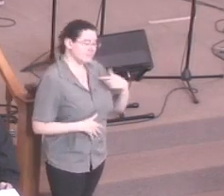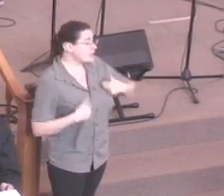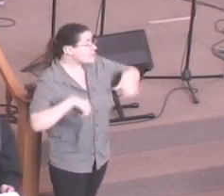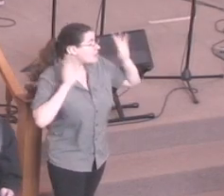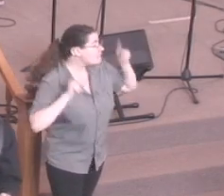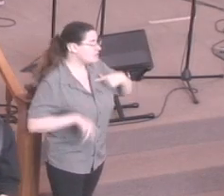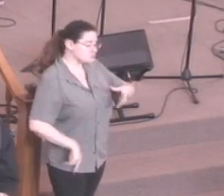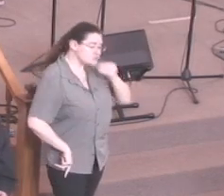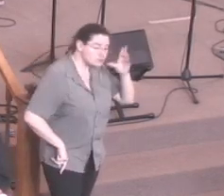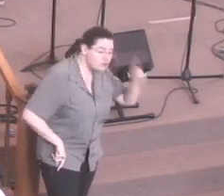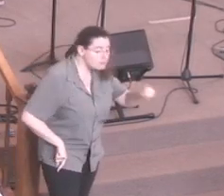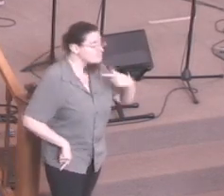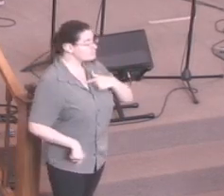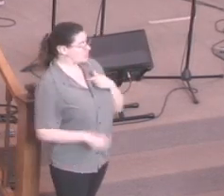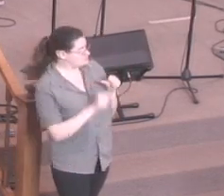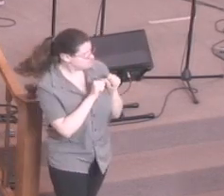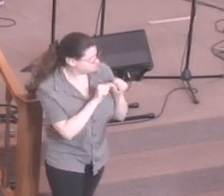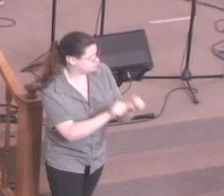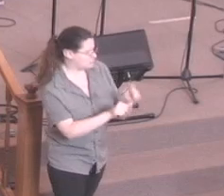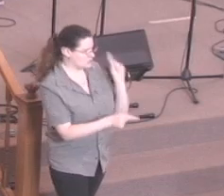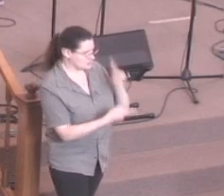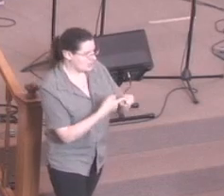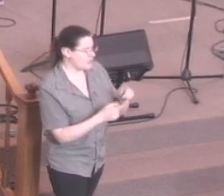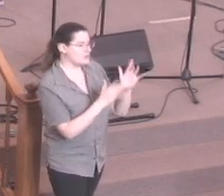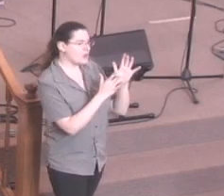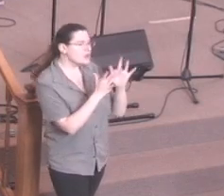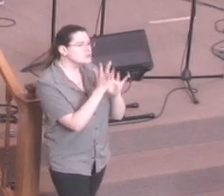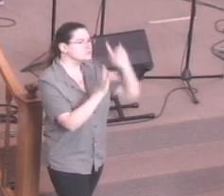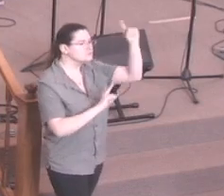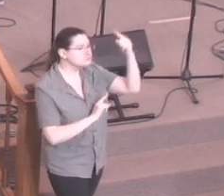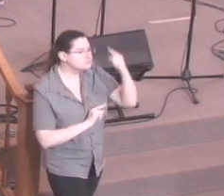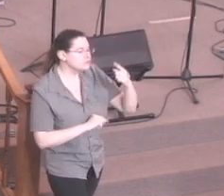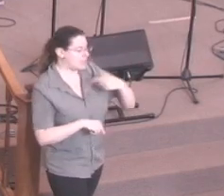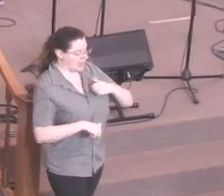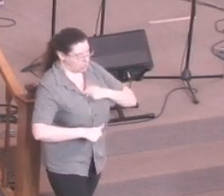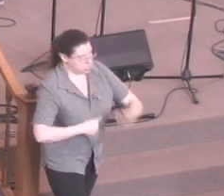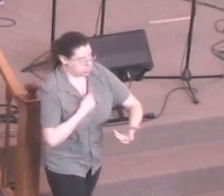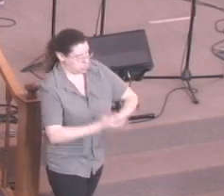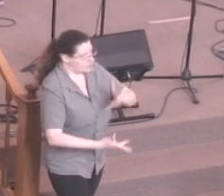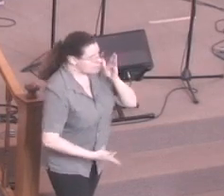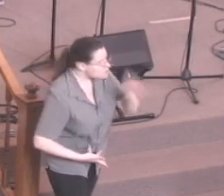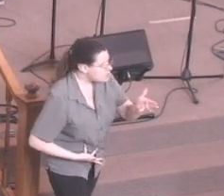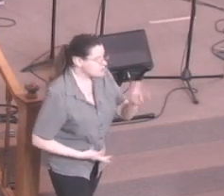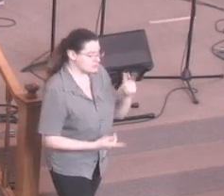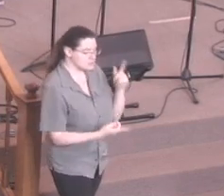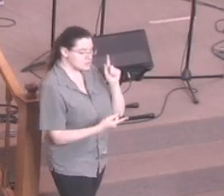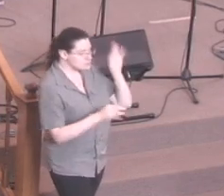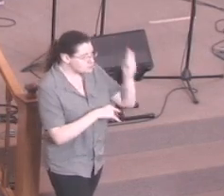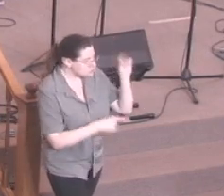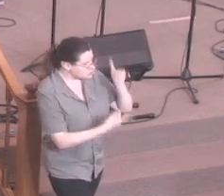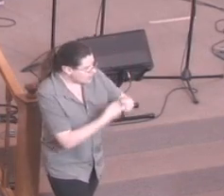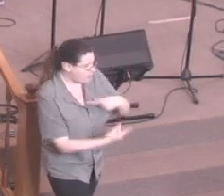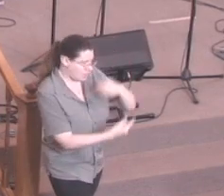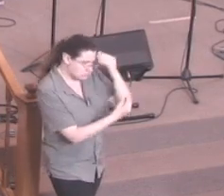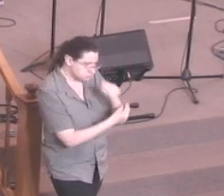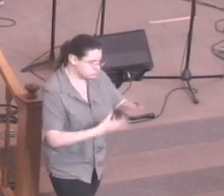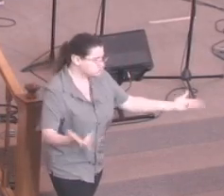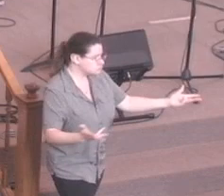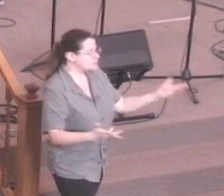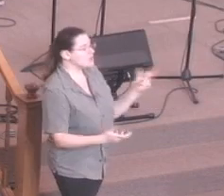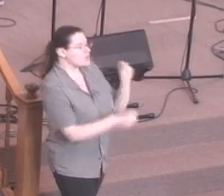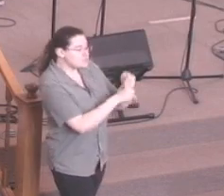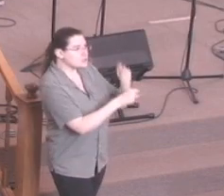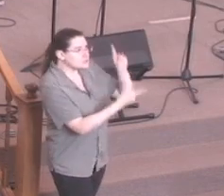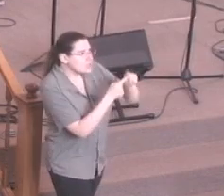up, shut up, let up till I've stayed up, prayed up. I will give till I drop, preach till all I know, and work till he stops